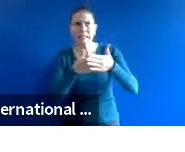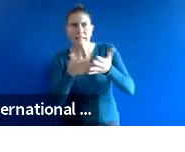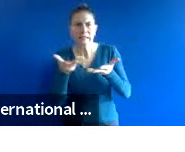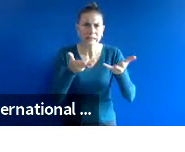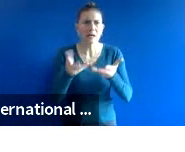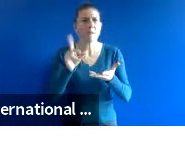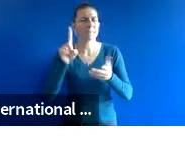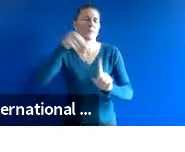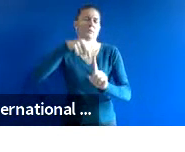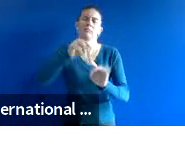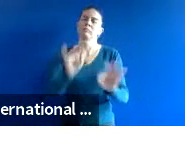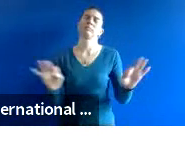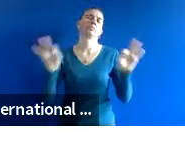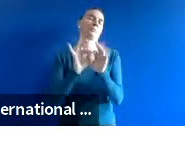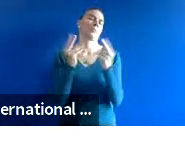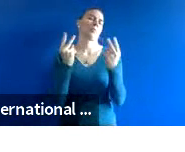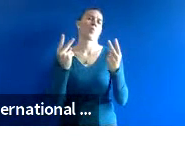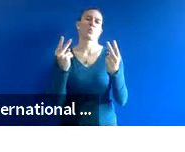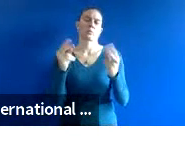So